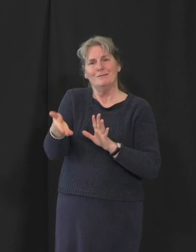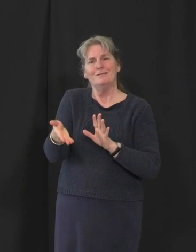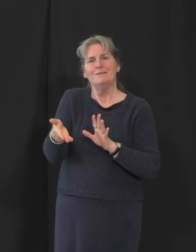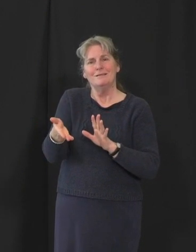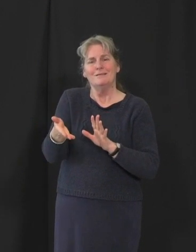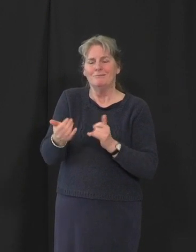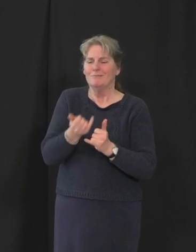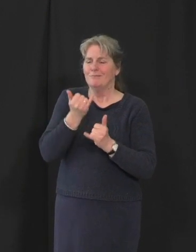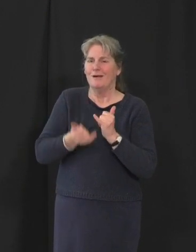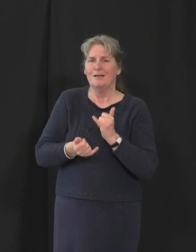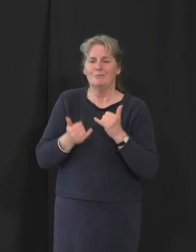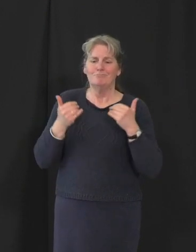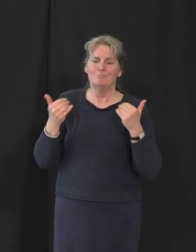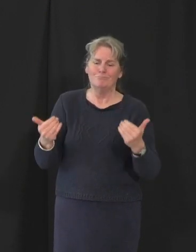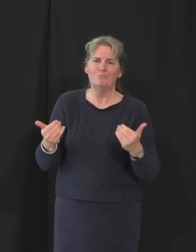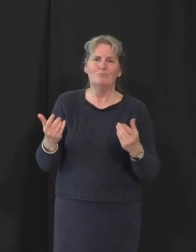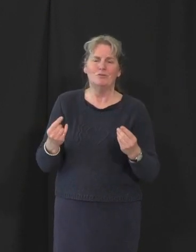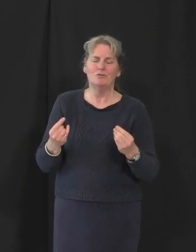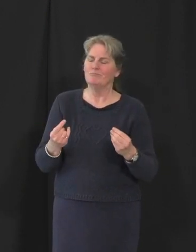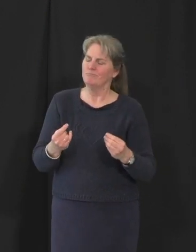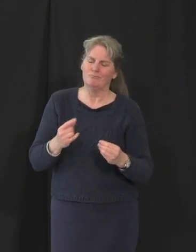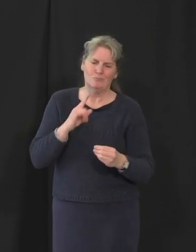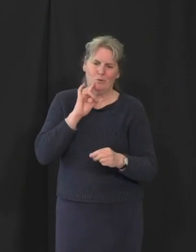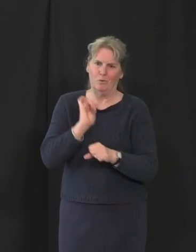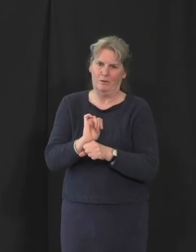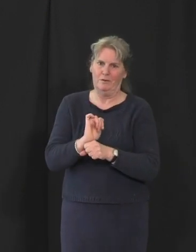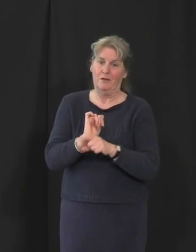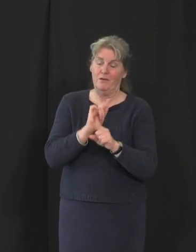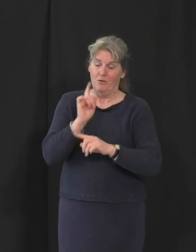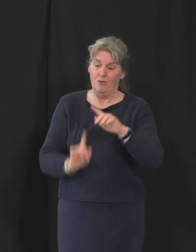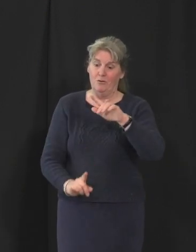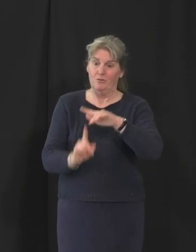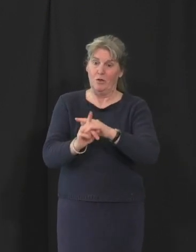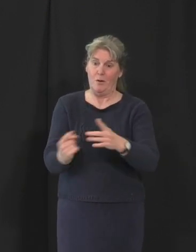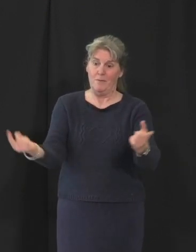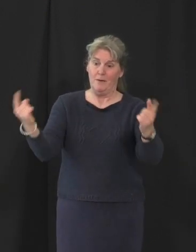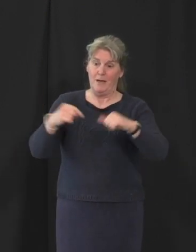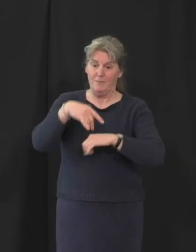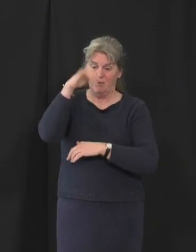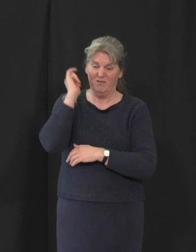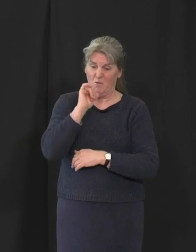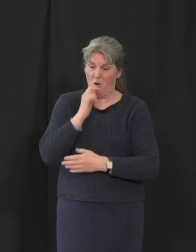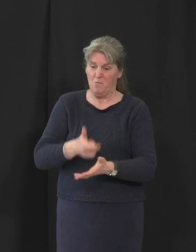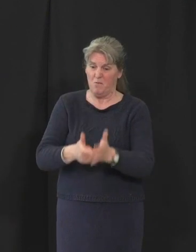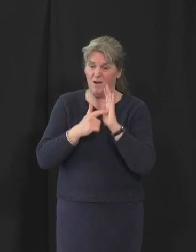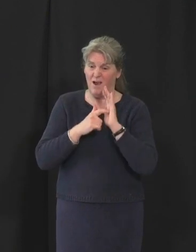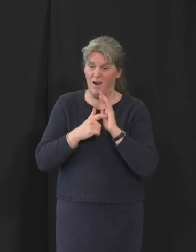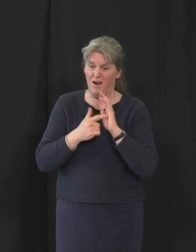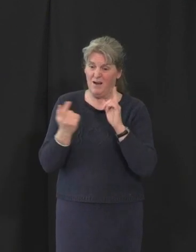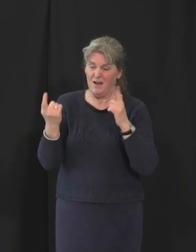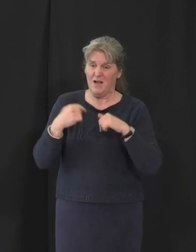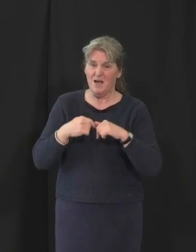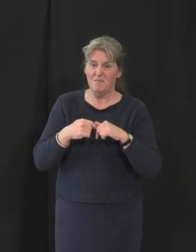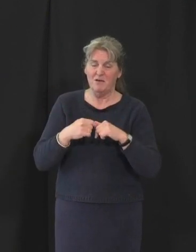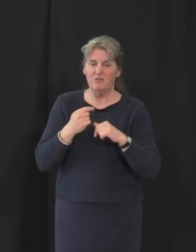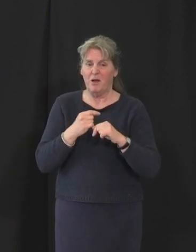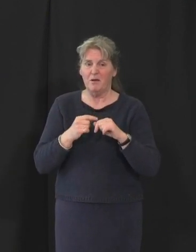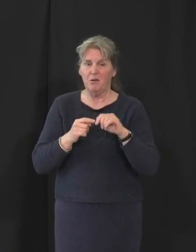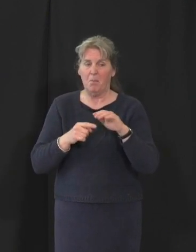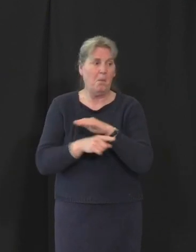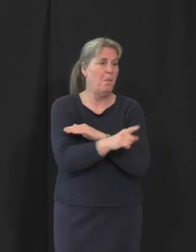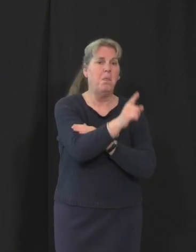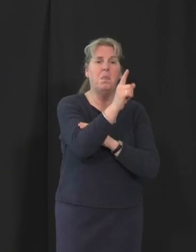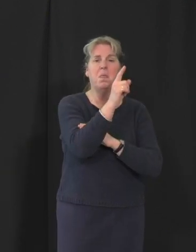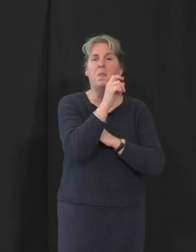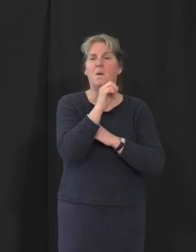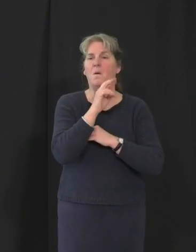that final step of we mean business, and if you are showing up and it's not essential, and if you're here trying to escape somewhere